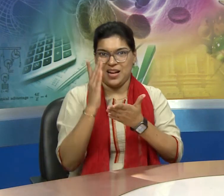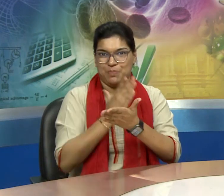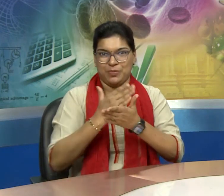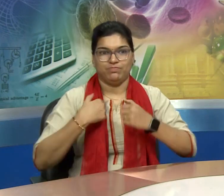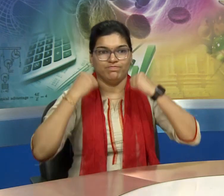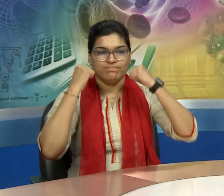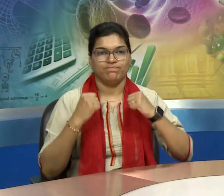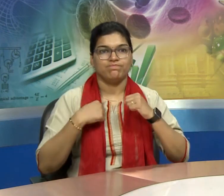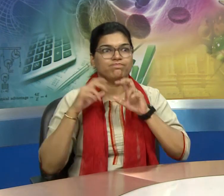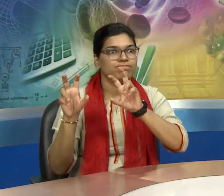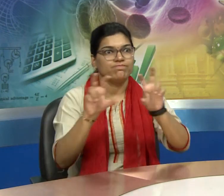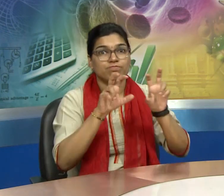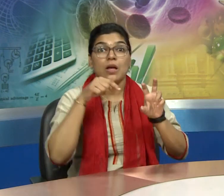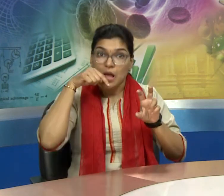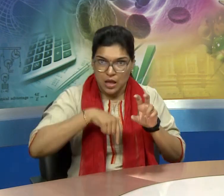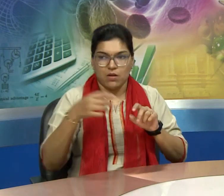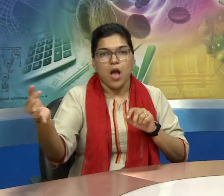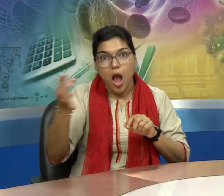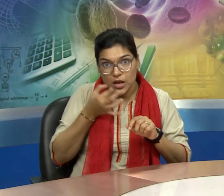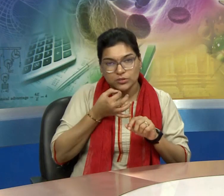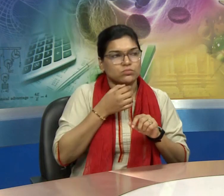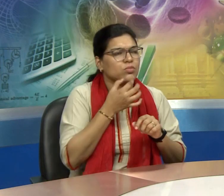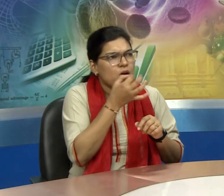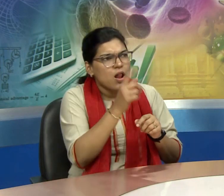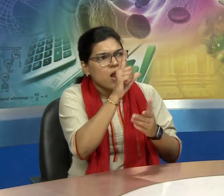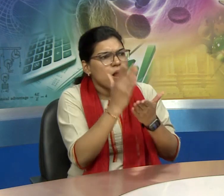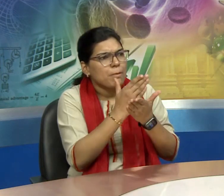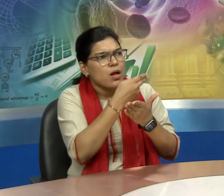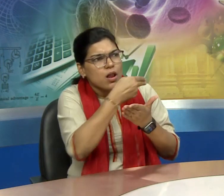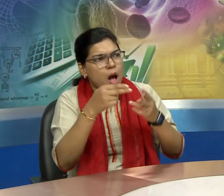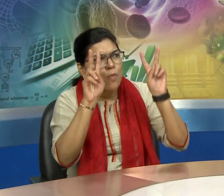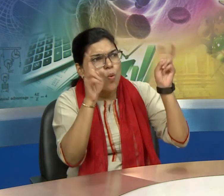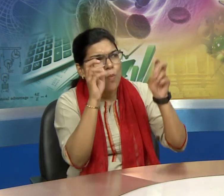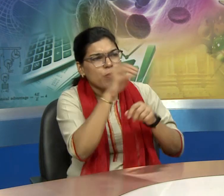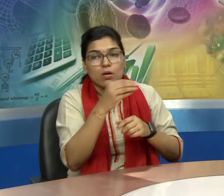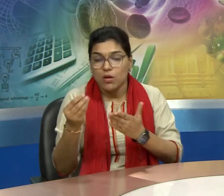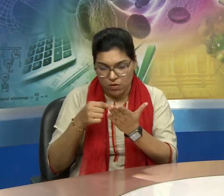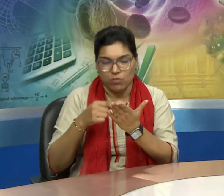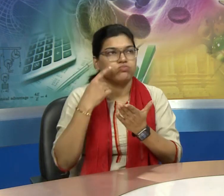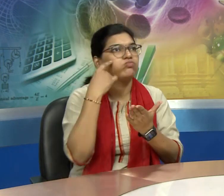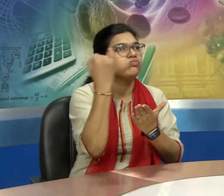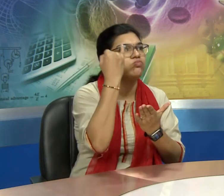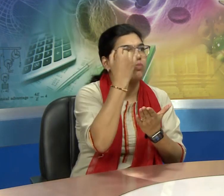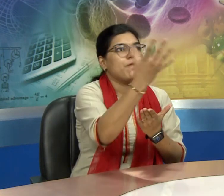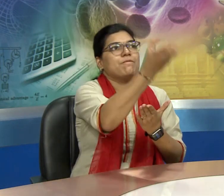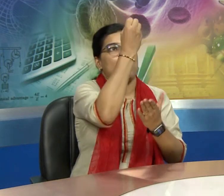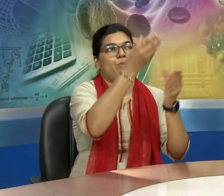book, then that person who is the librarian, he would help